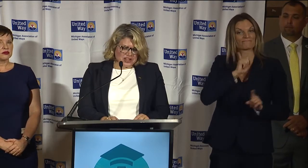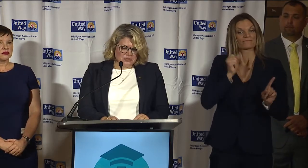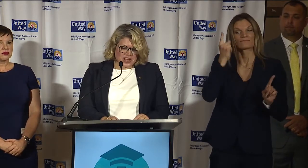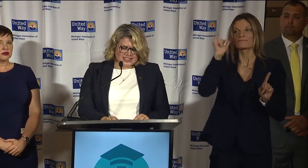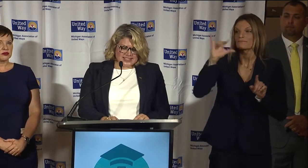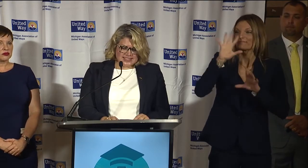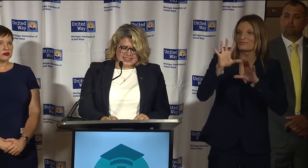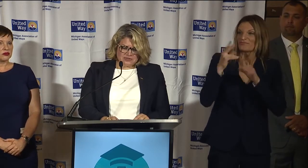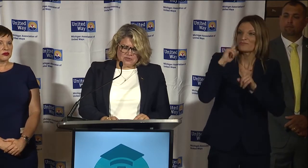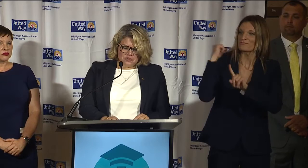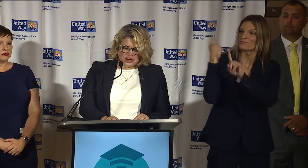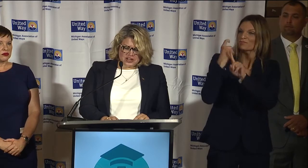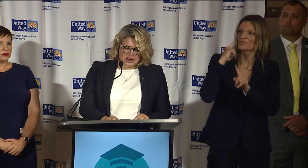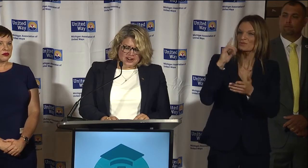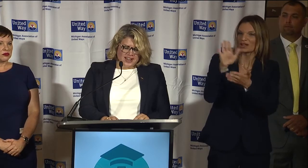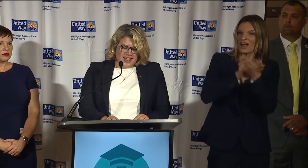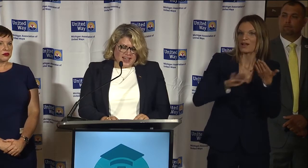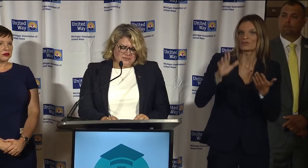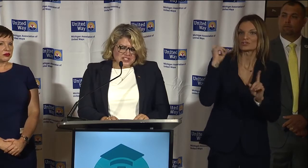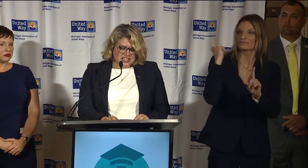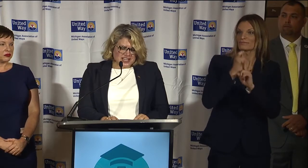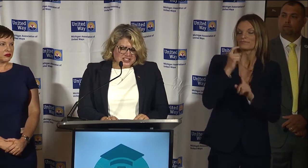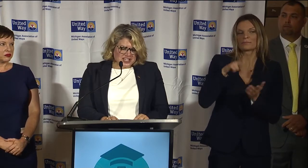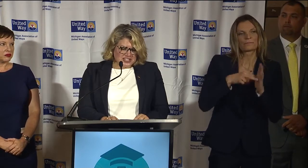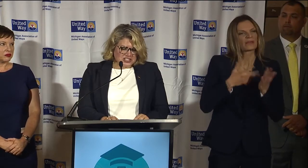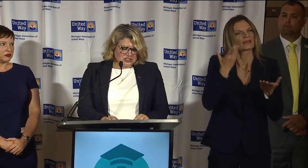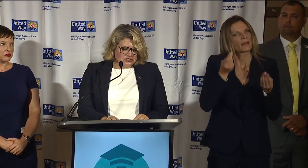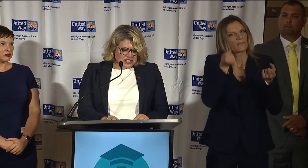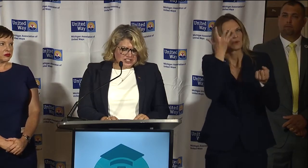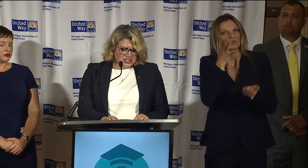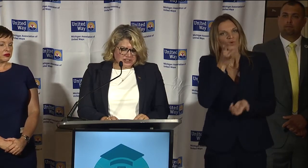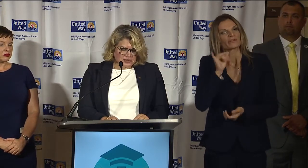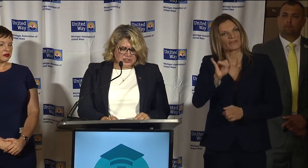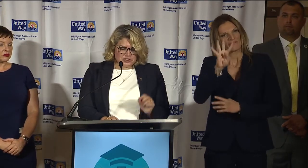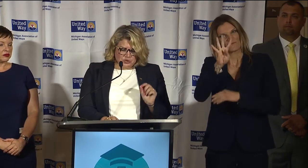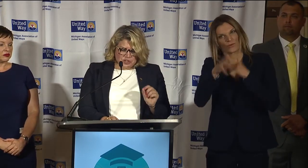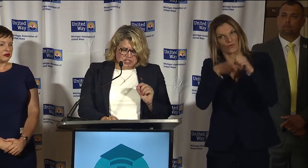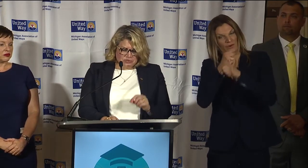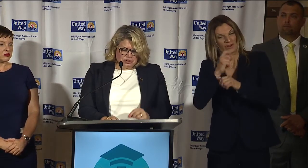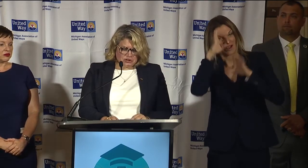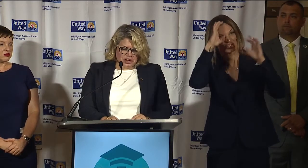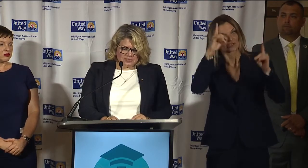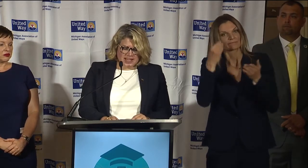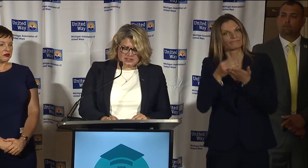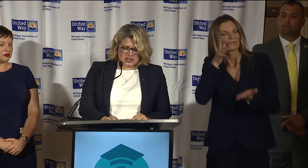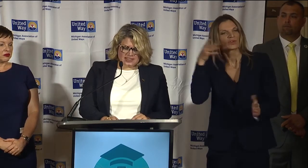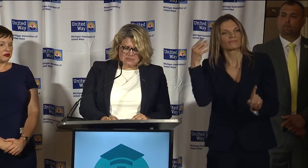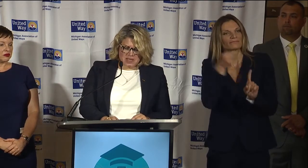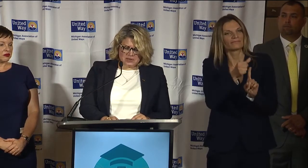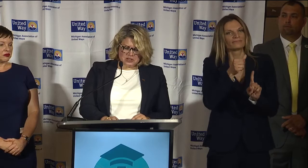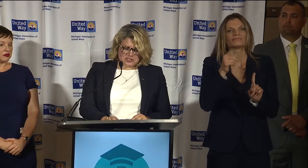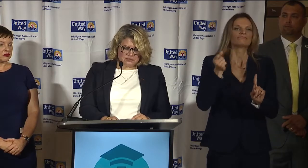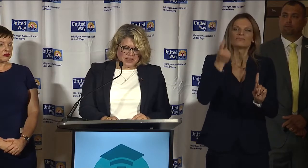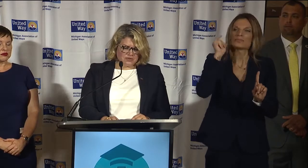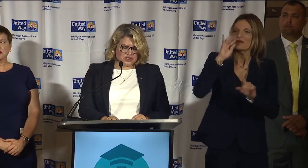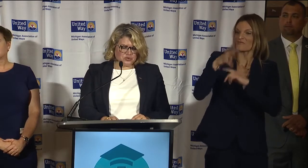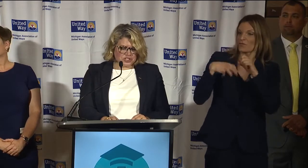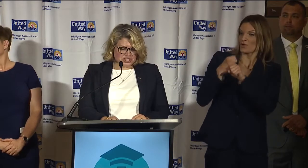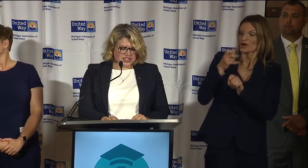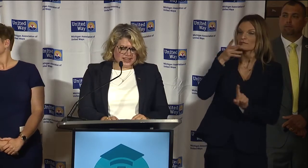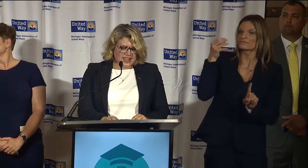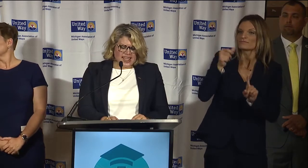scholarship drawing prize consists of a 4-year Michigan Education Trust charitable tuition program contract that may be used to